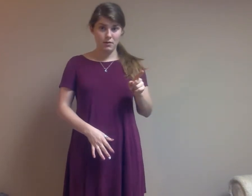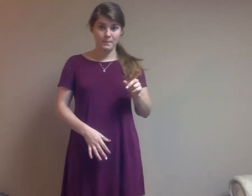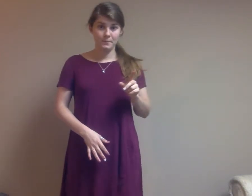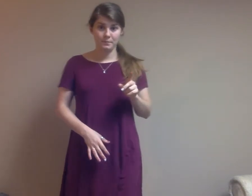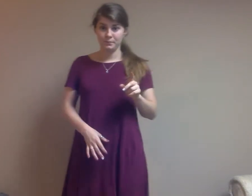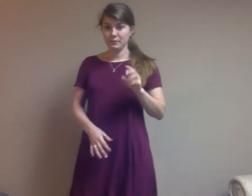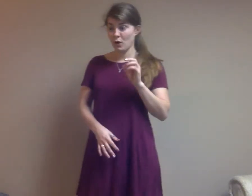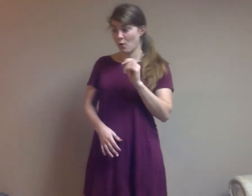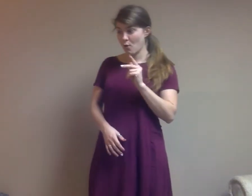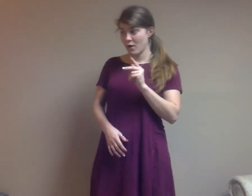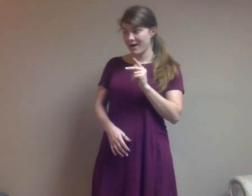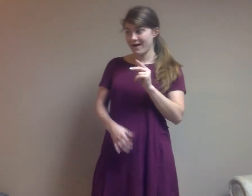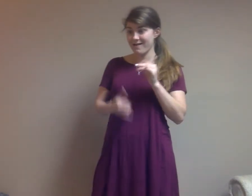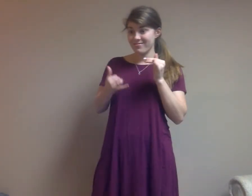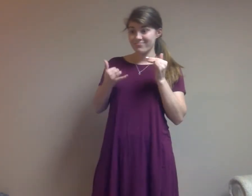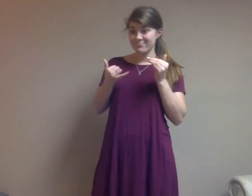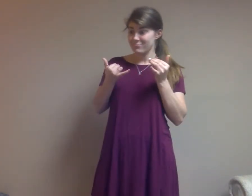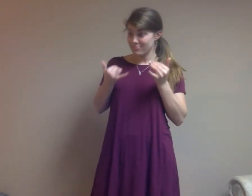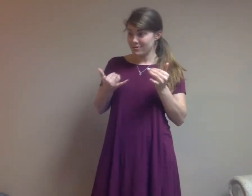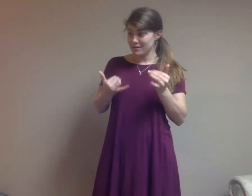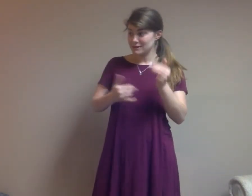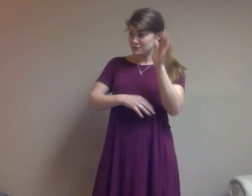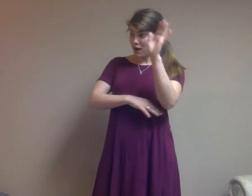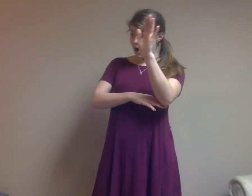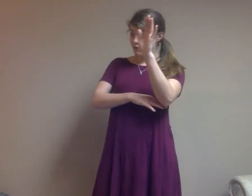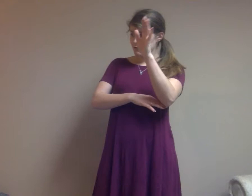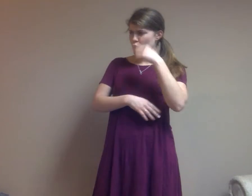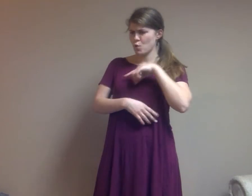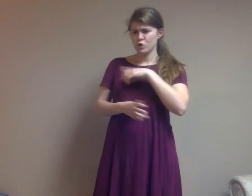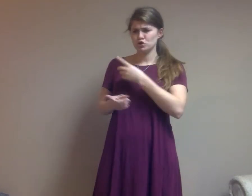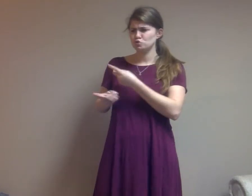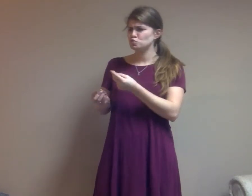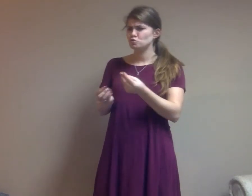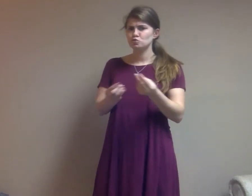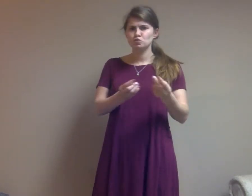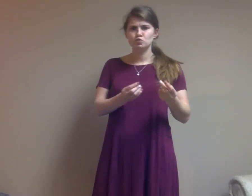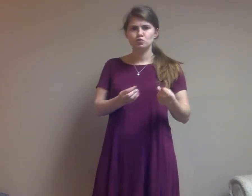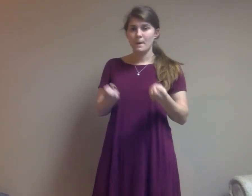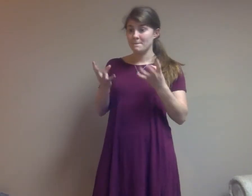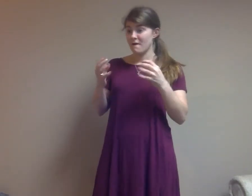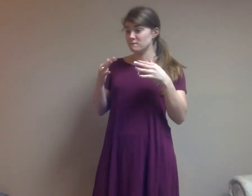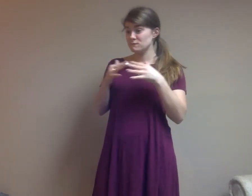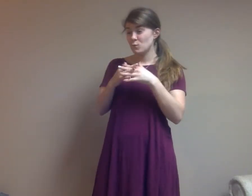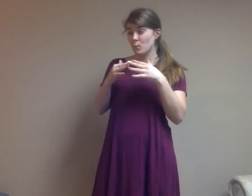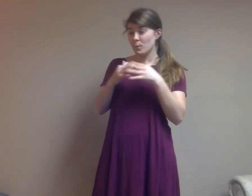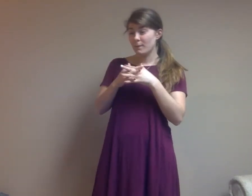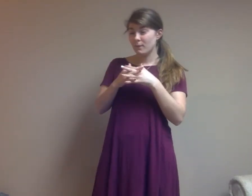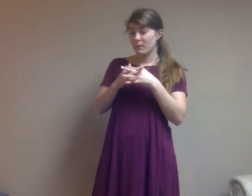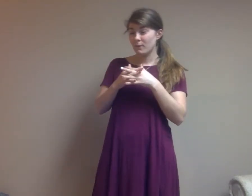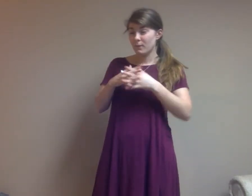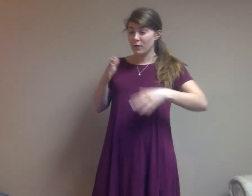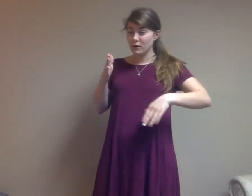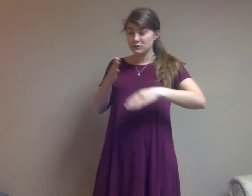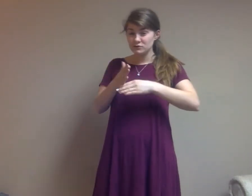and football and netball. Very, very best of luck to all our teams. We've had some great results so far this season.